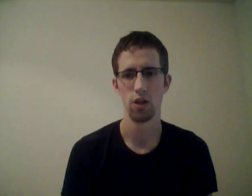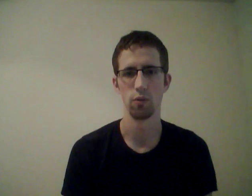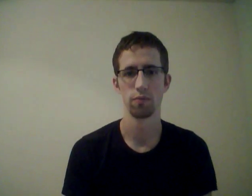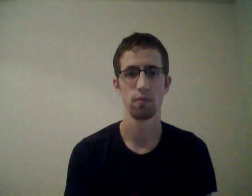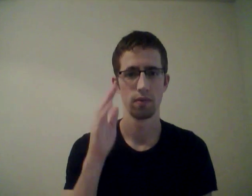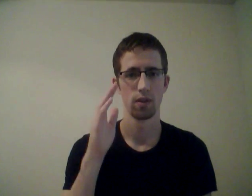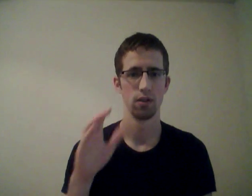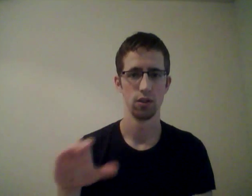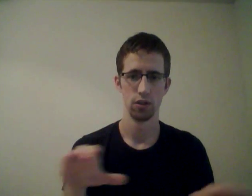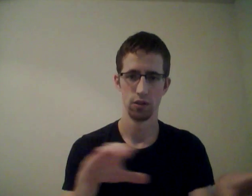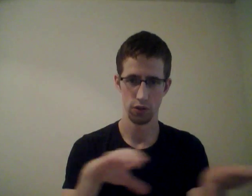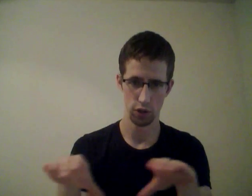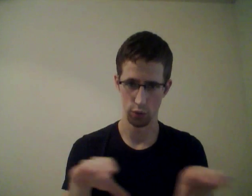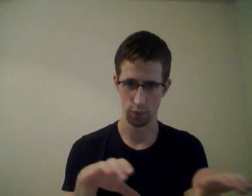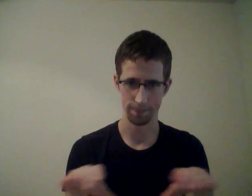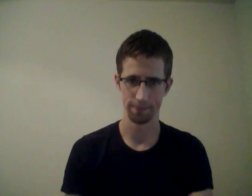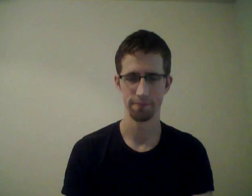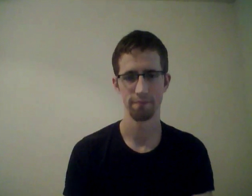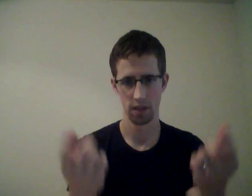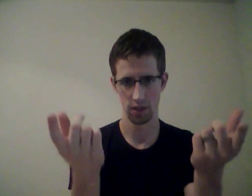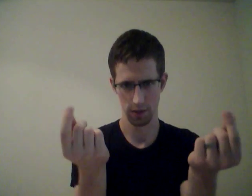So, do.